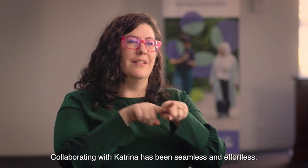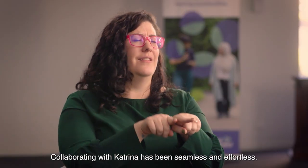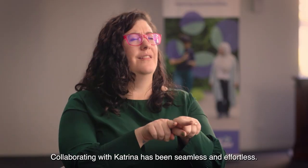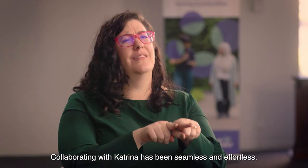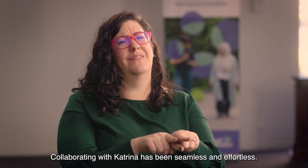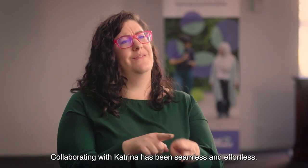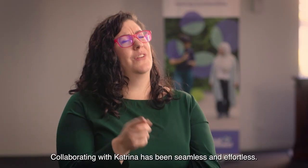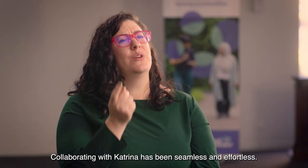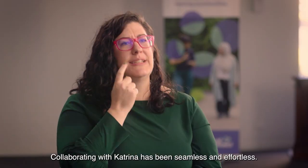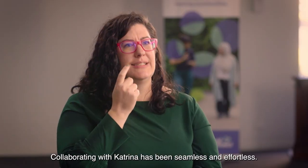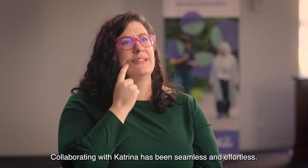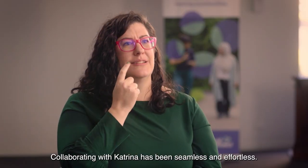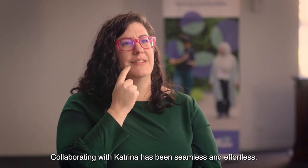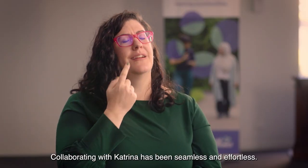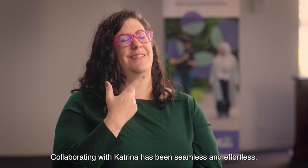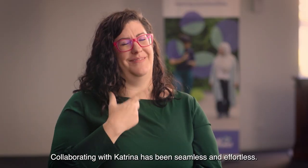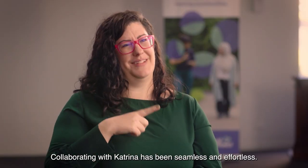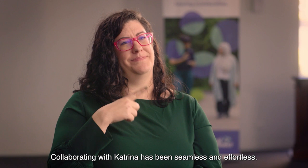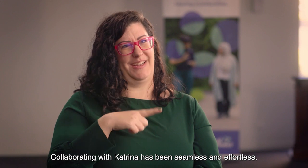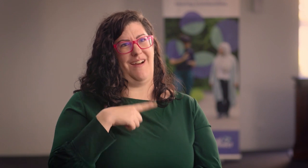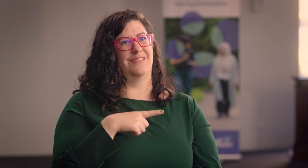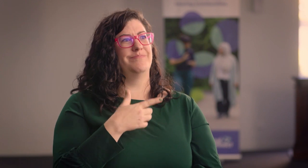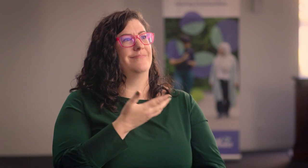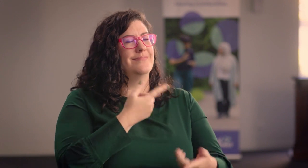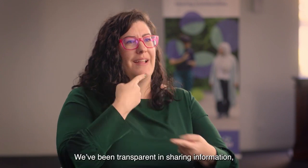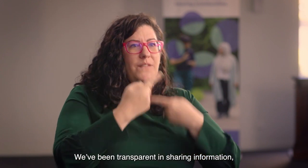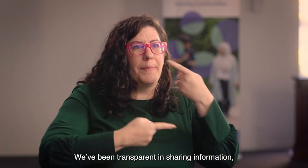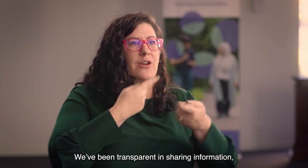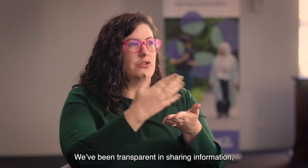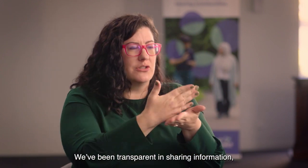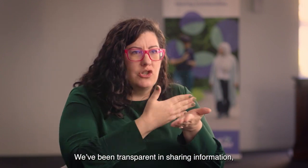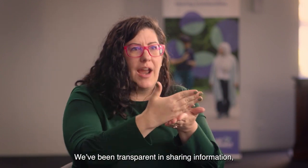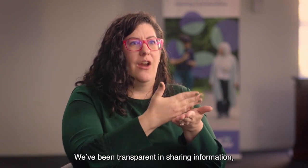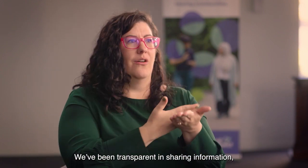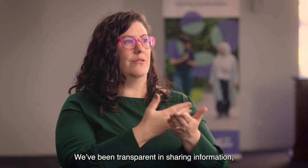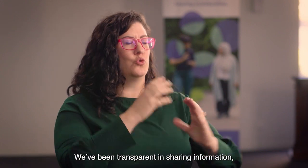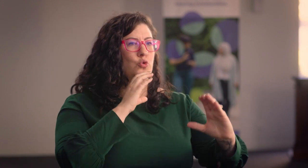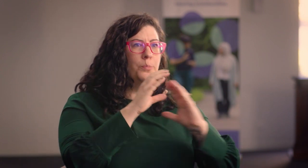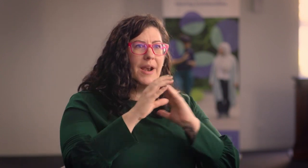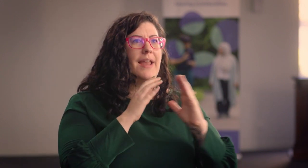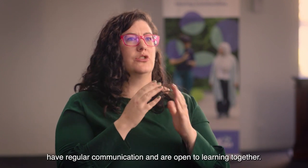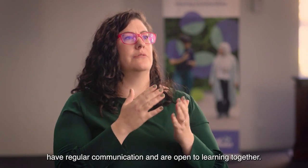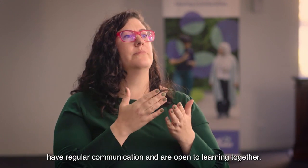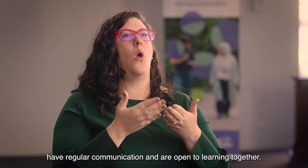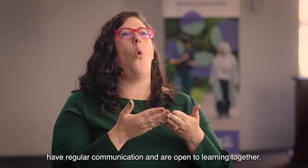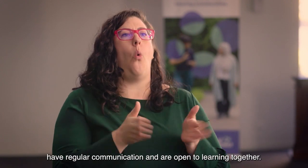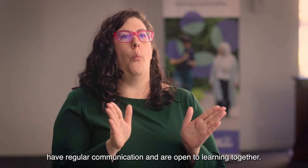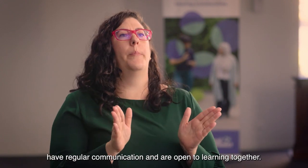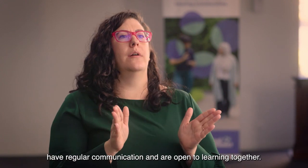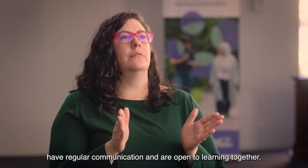Collaborating with Katrina has been seamless and effortless. We've been transparent in sharing information, have regular communication, and